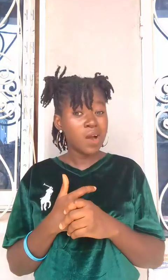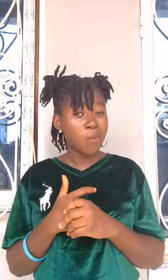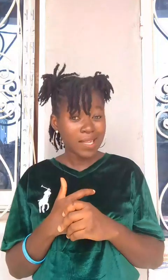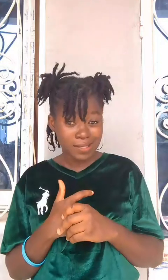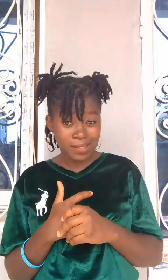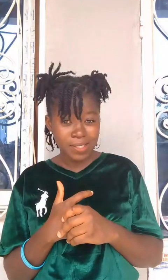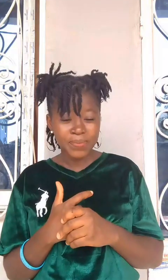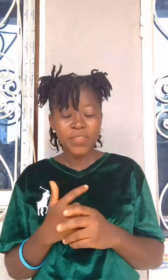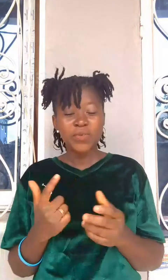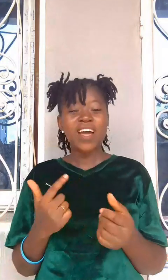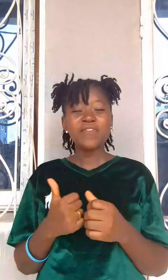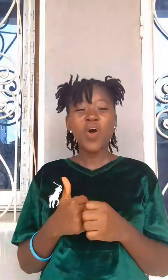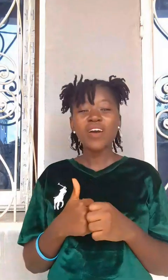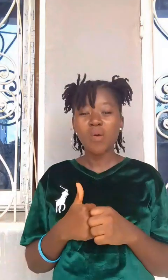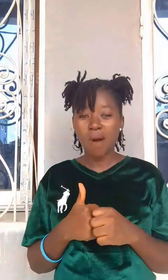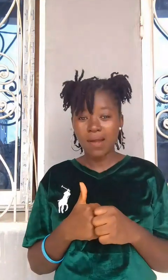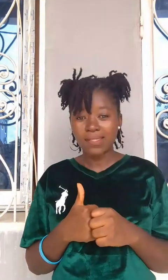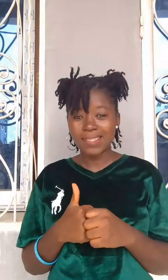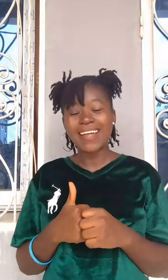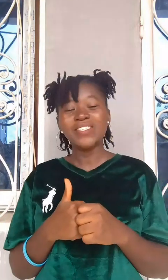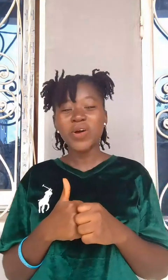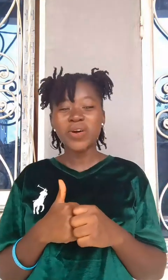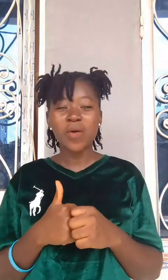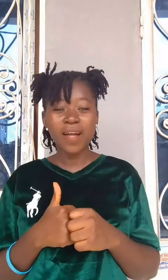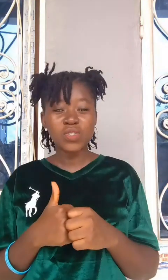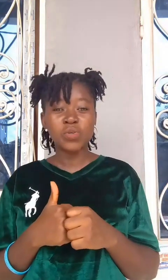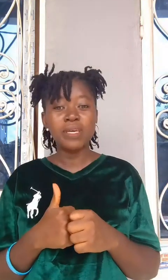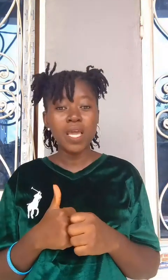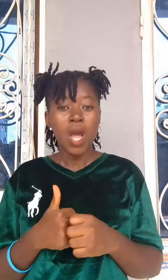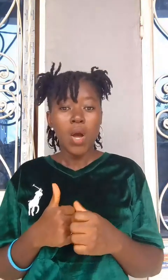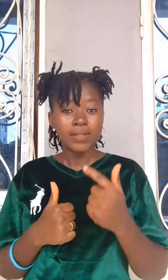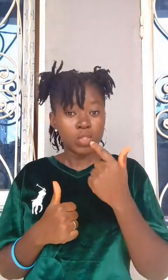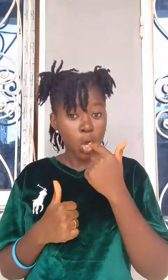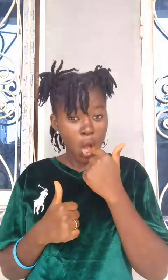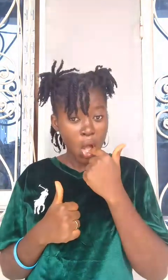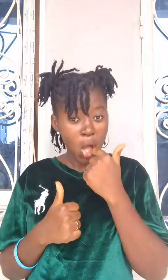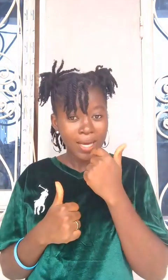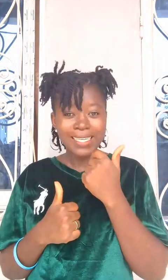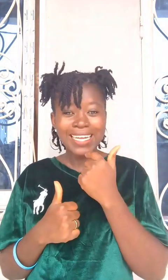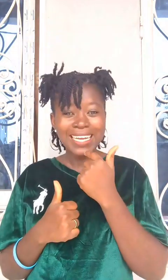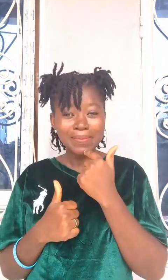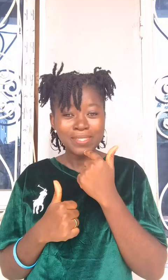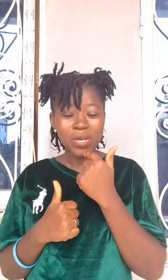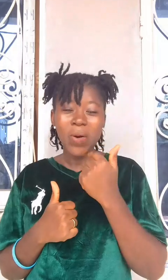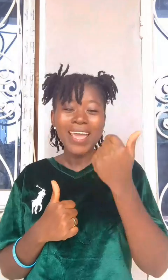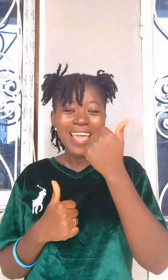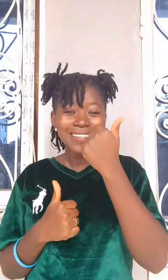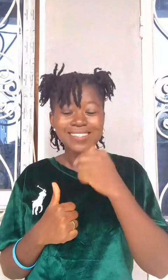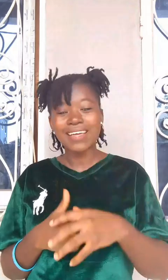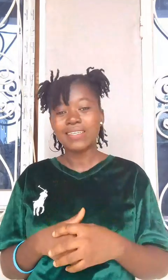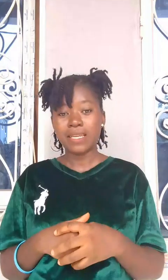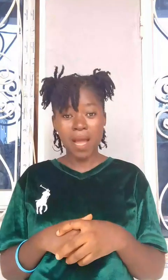genital warts. We have oral warts, and these oral warts could be on the tongue, the lips, or inside the